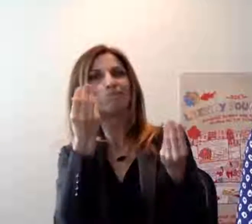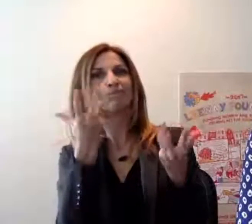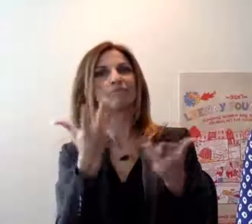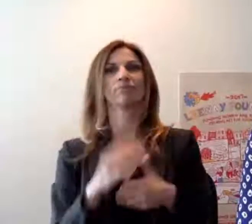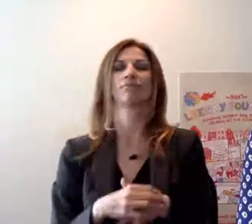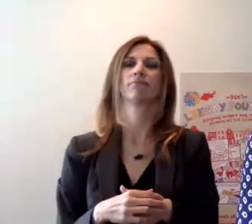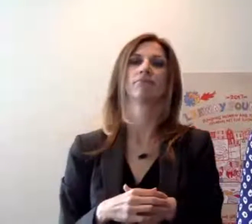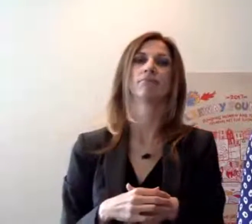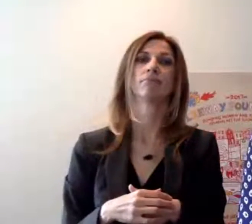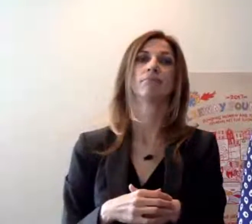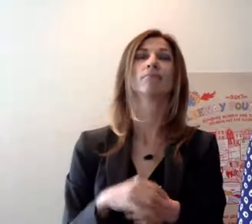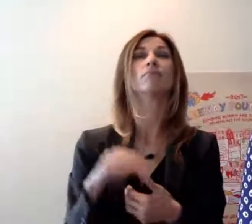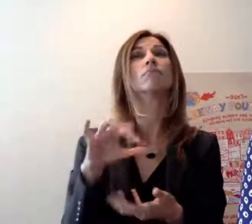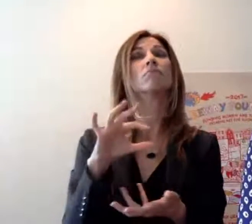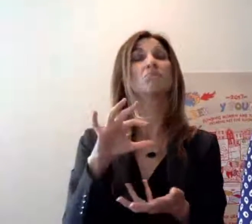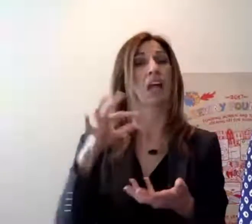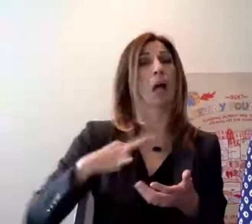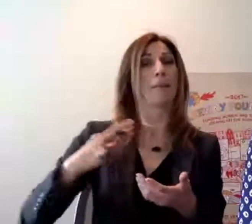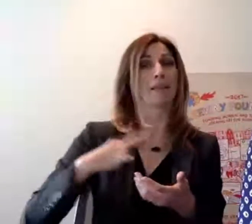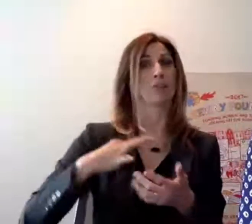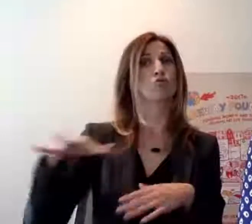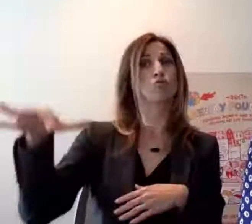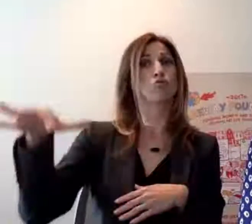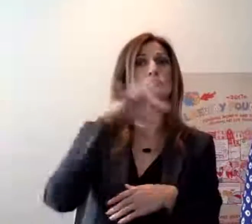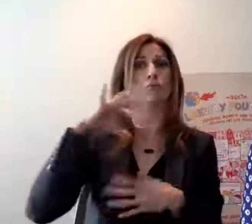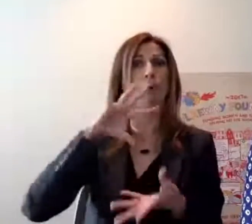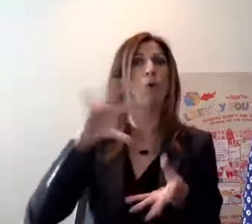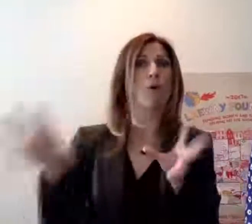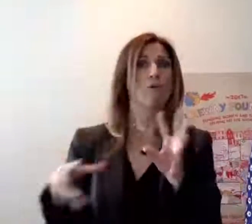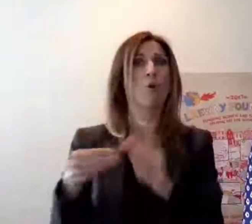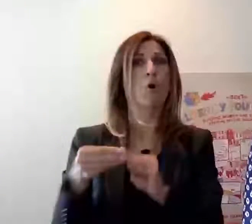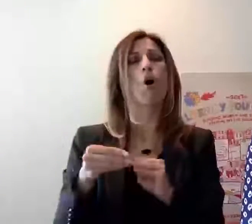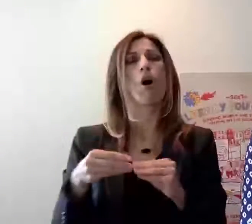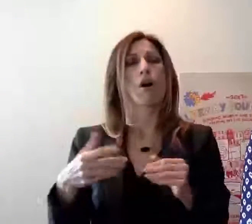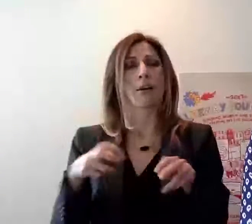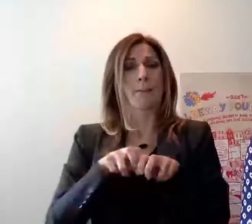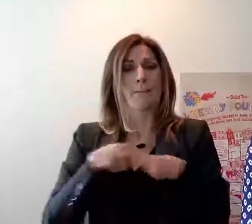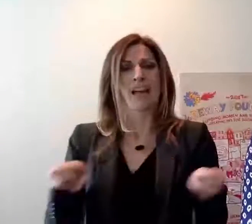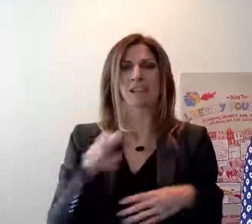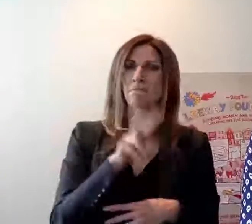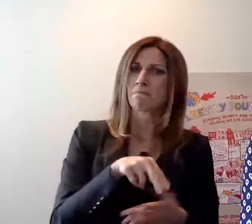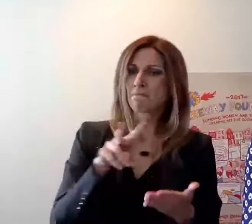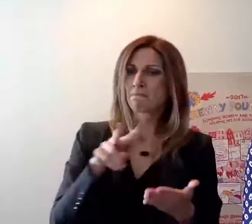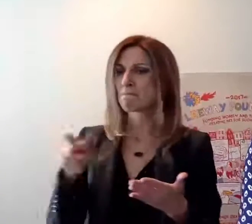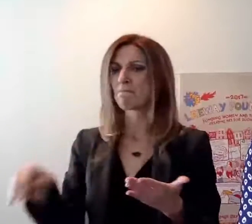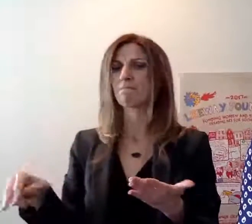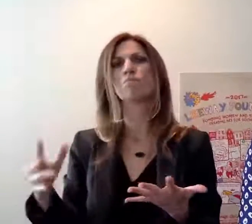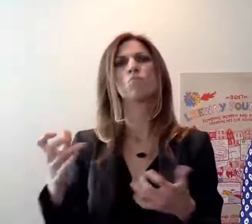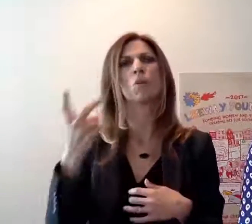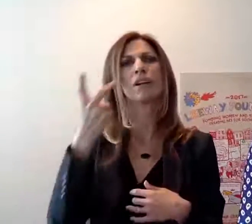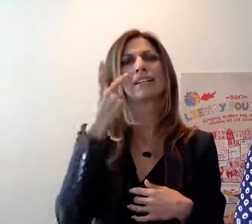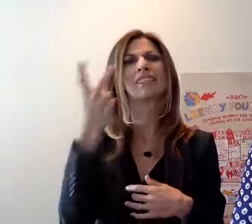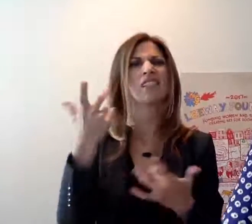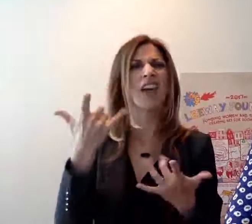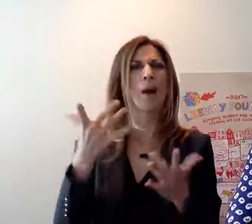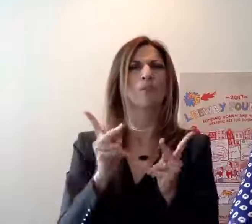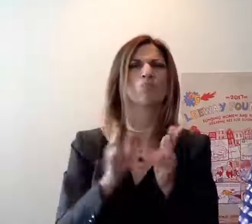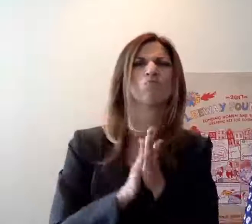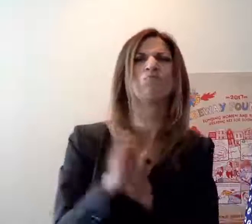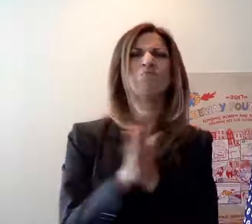know? Overall, with these applications, the panels are usually looking for more of like the fire in the belly